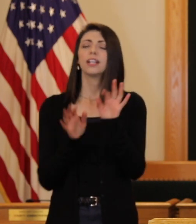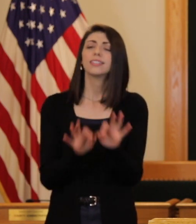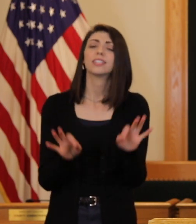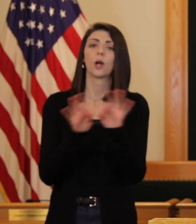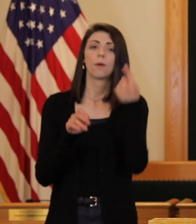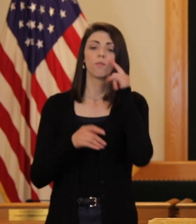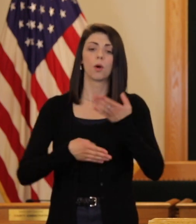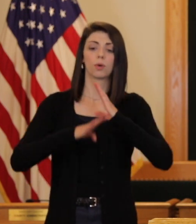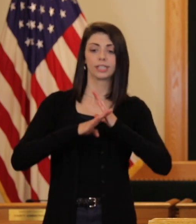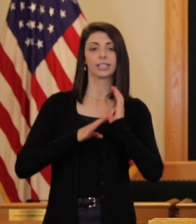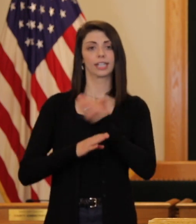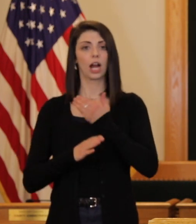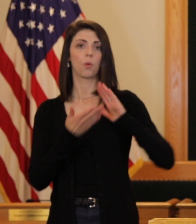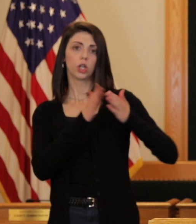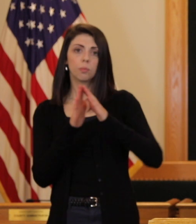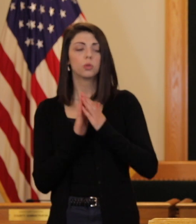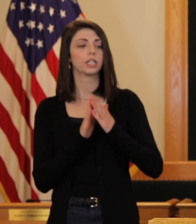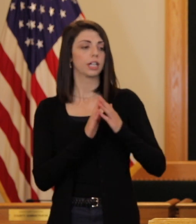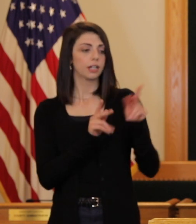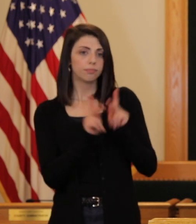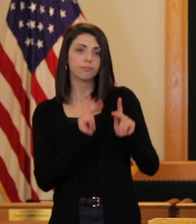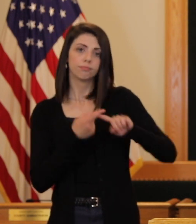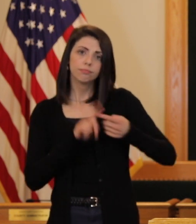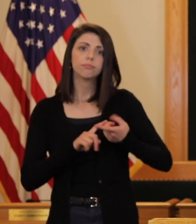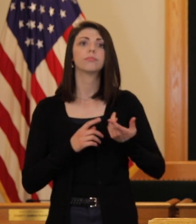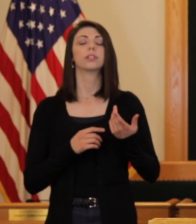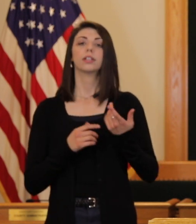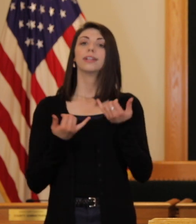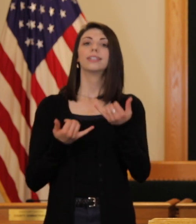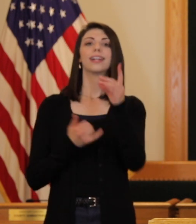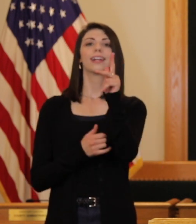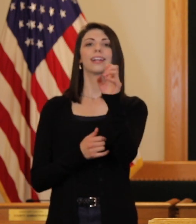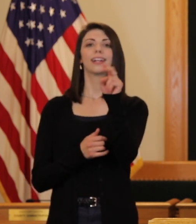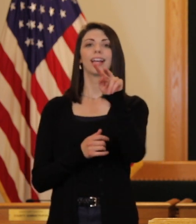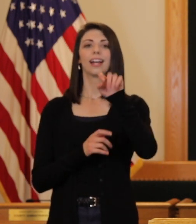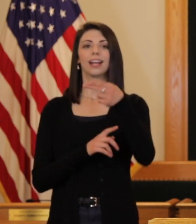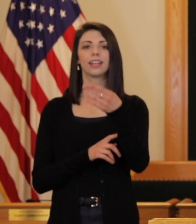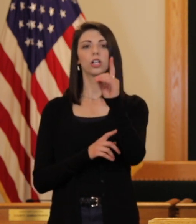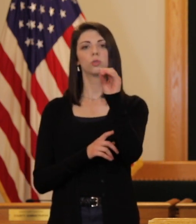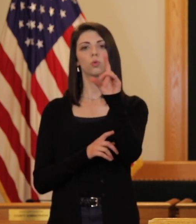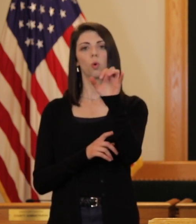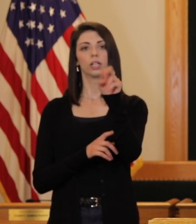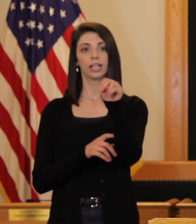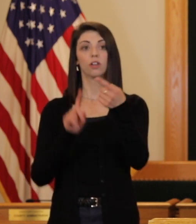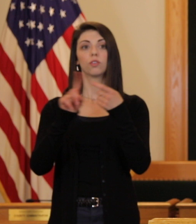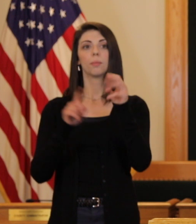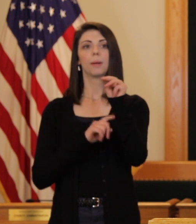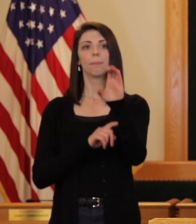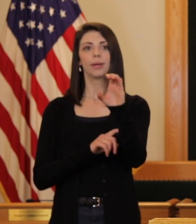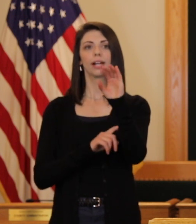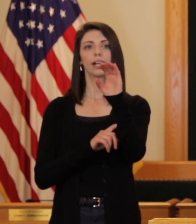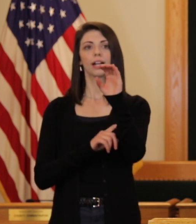safety of our residents and visitors. Today, we've invited Kenneth Dolan from McPhee Ambulance to tell us what it means to be an EMS